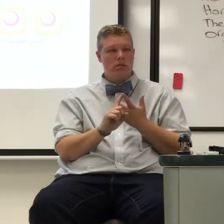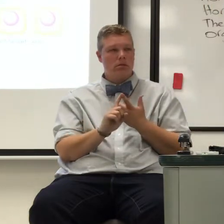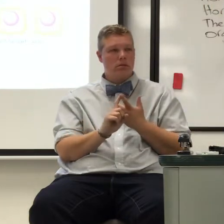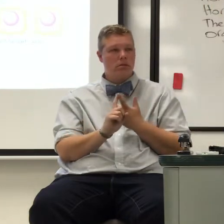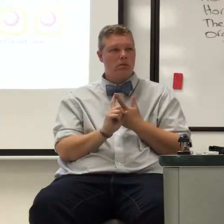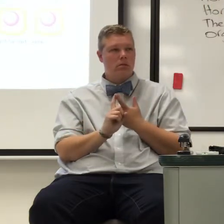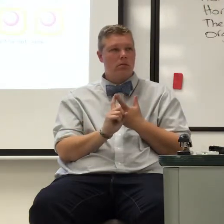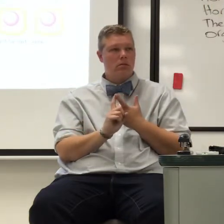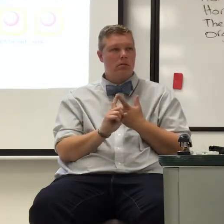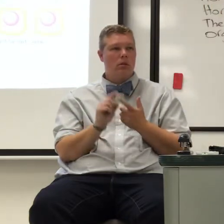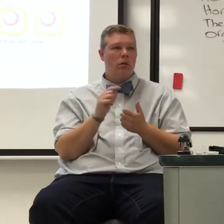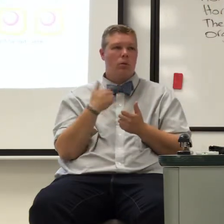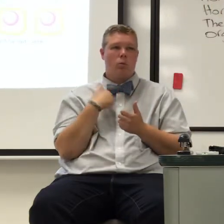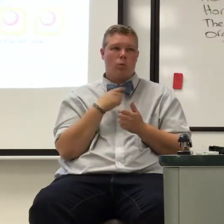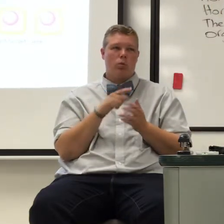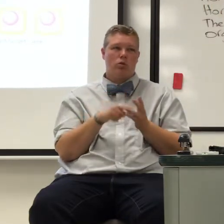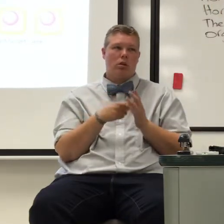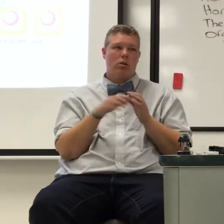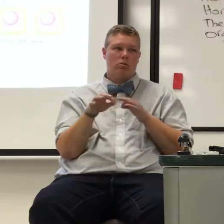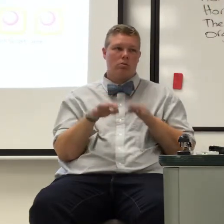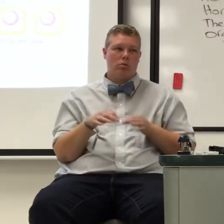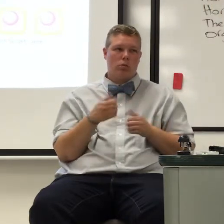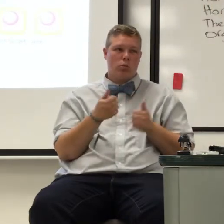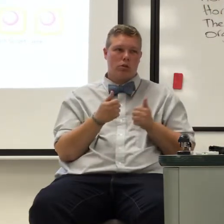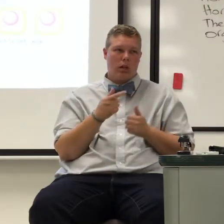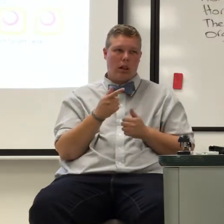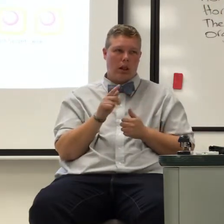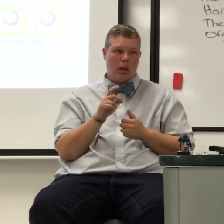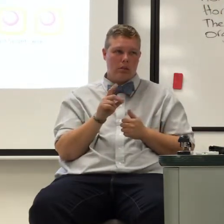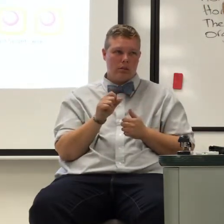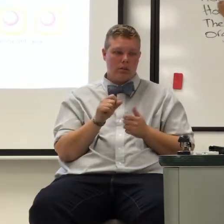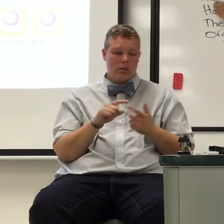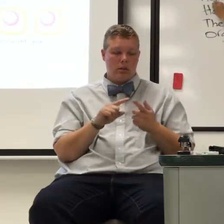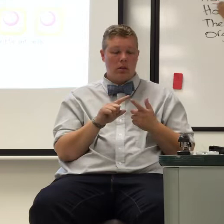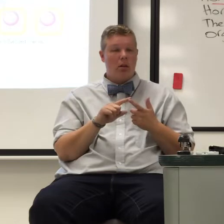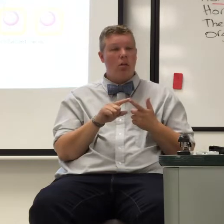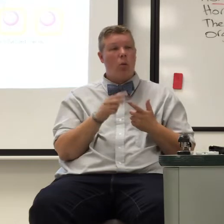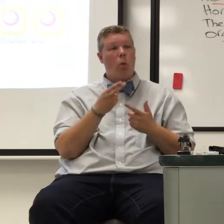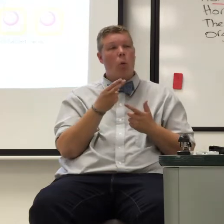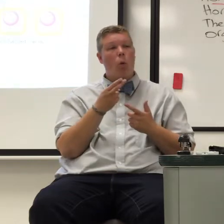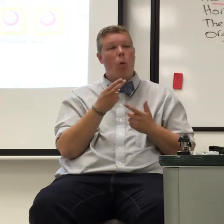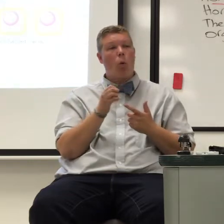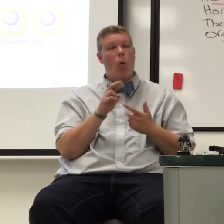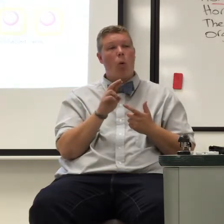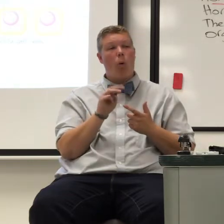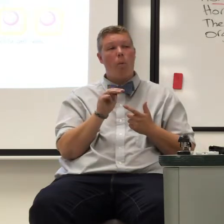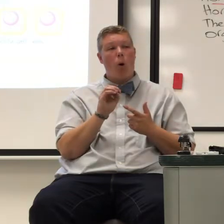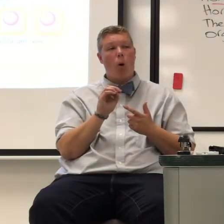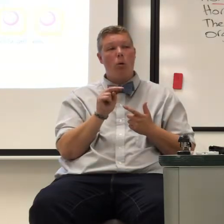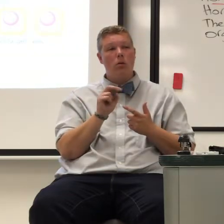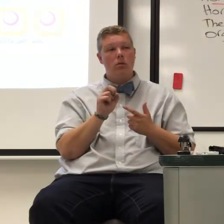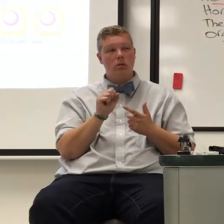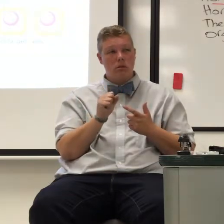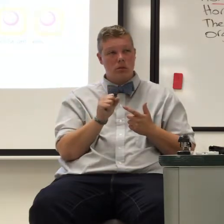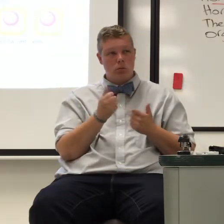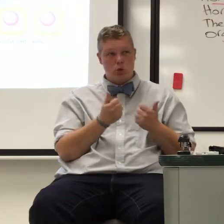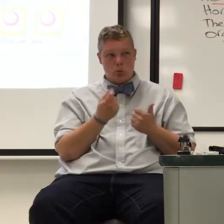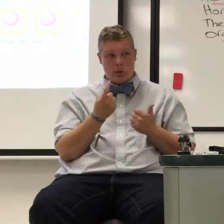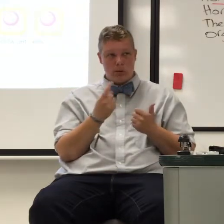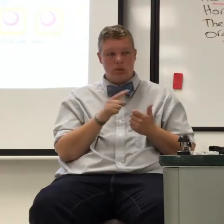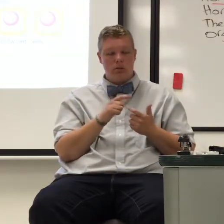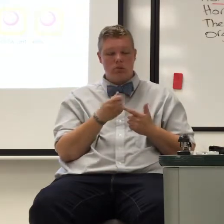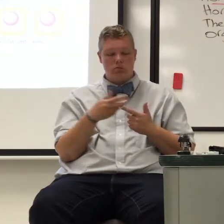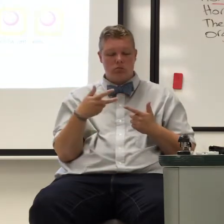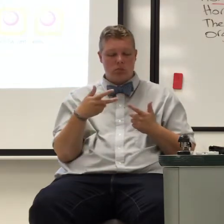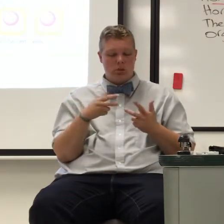starting today. You got to know the hormones that they synthesize, secondly. And well, you got to understand